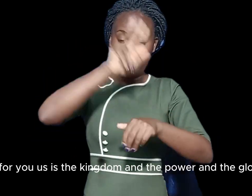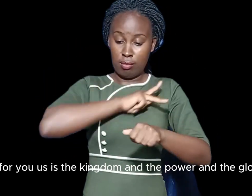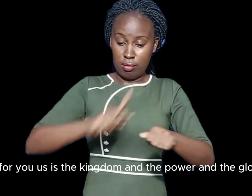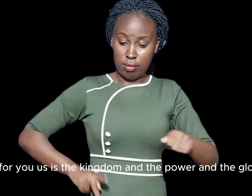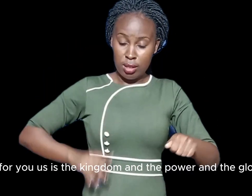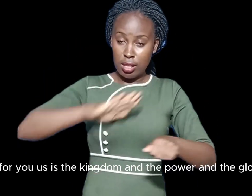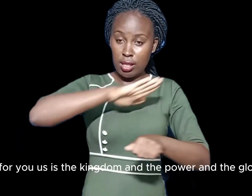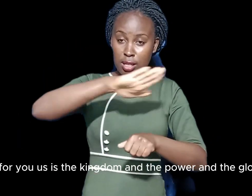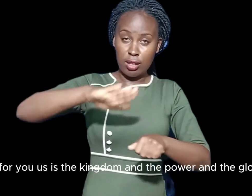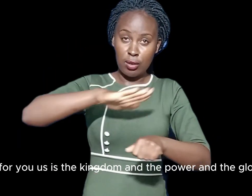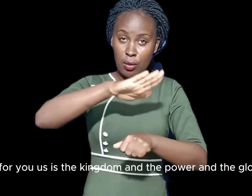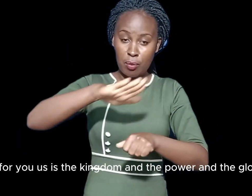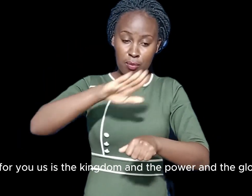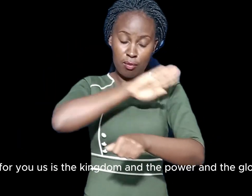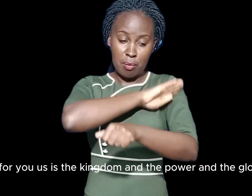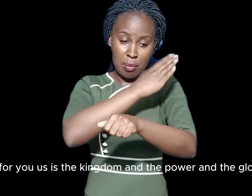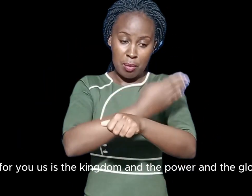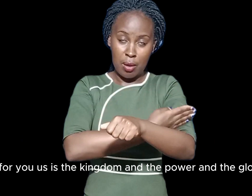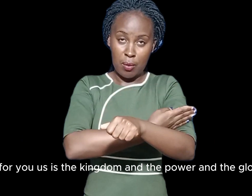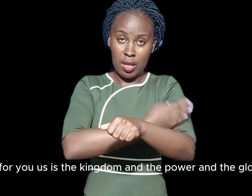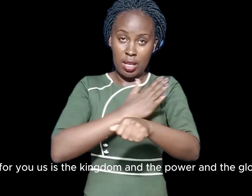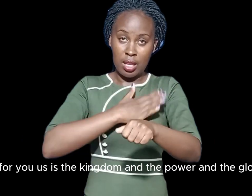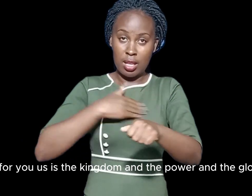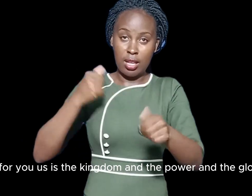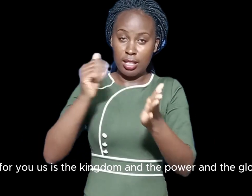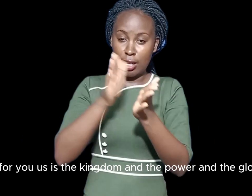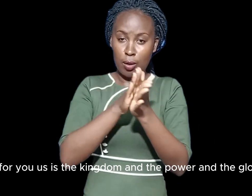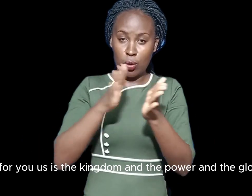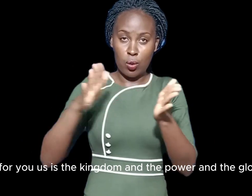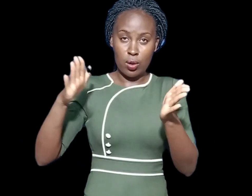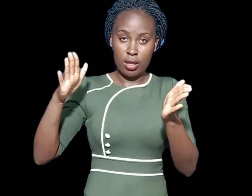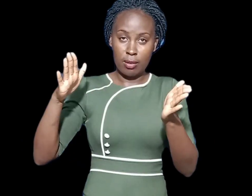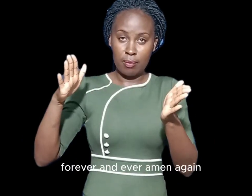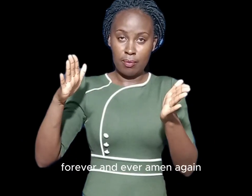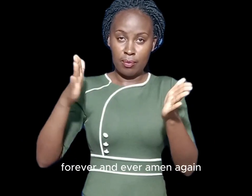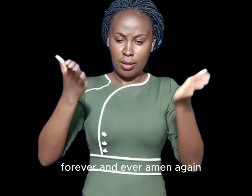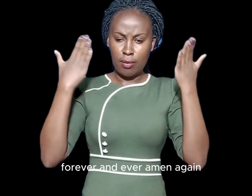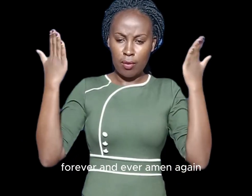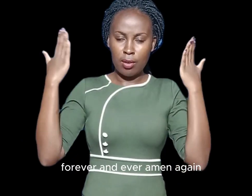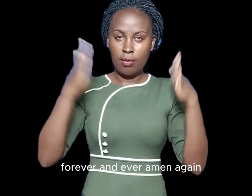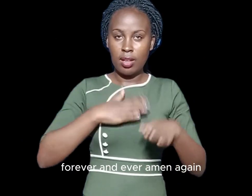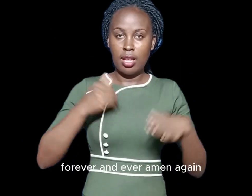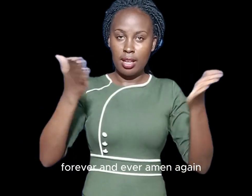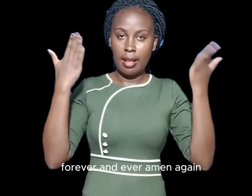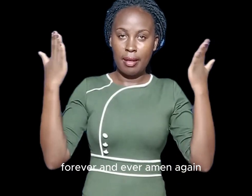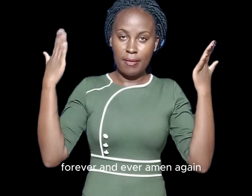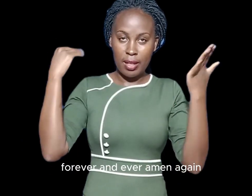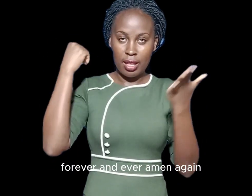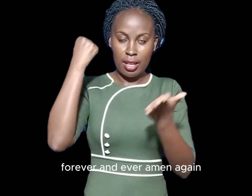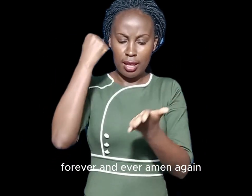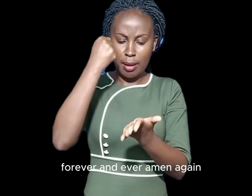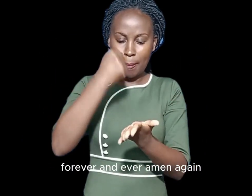and the power and the glory forever and ever amen